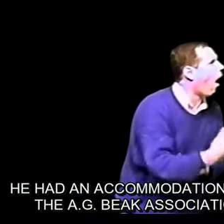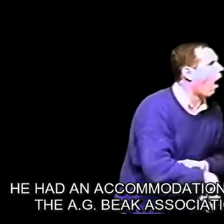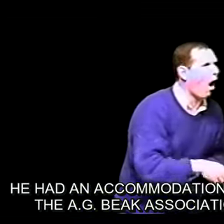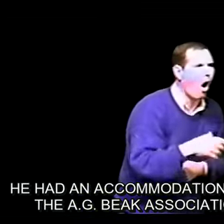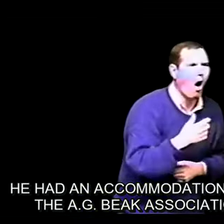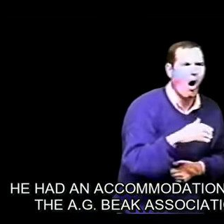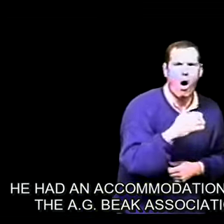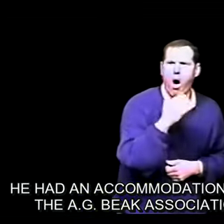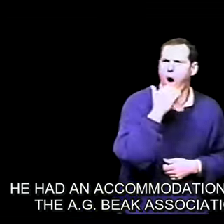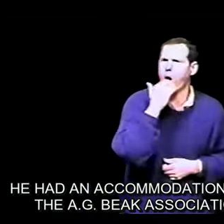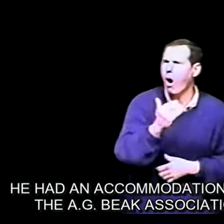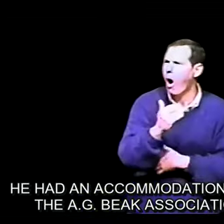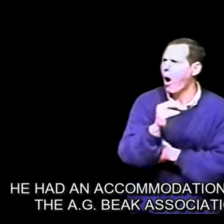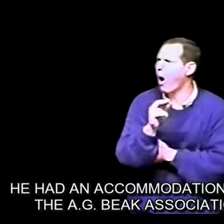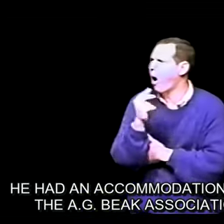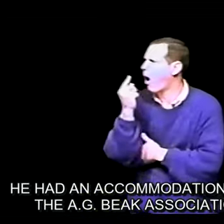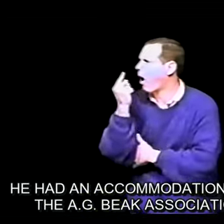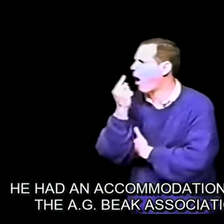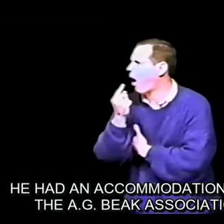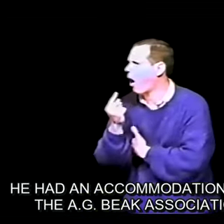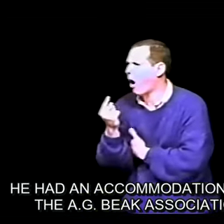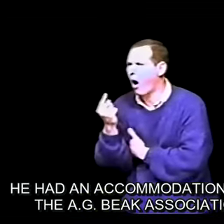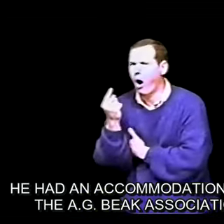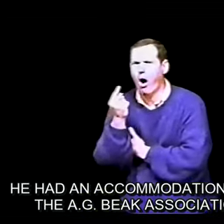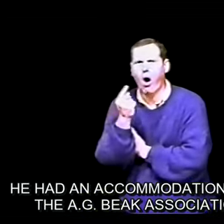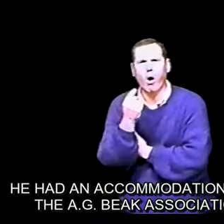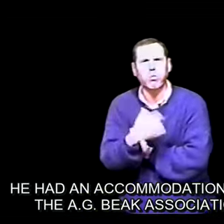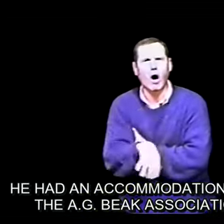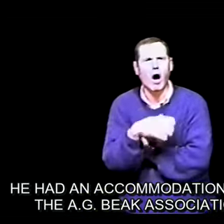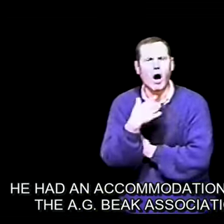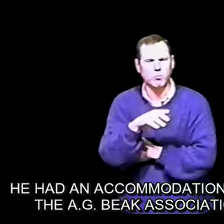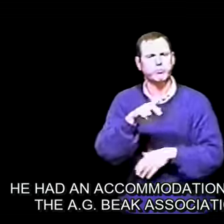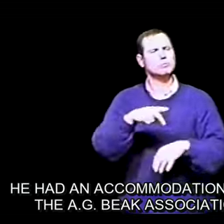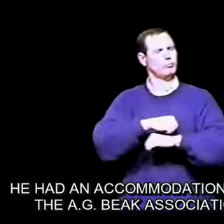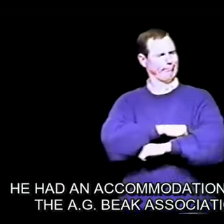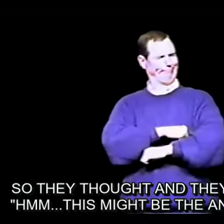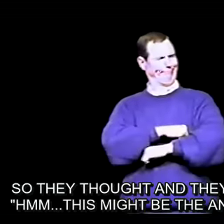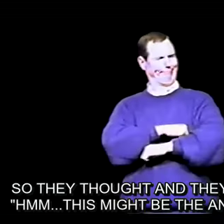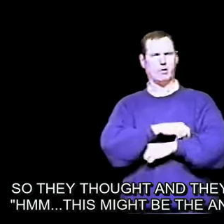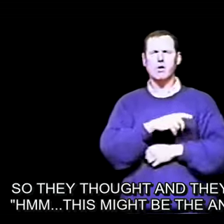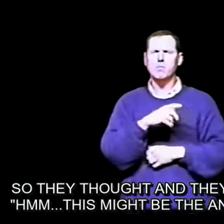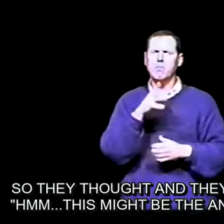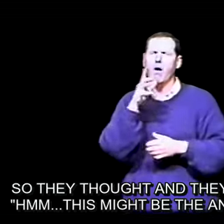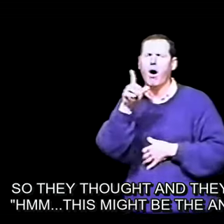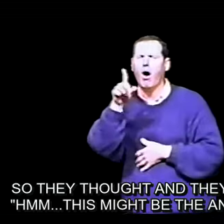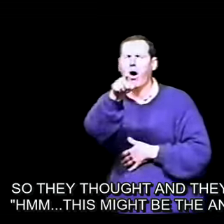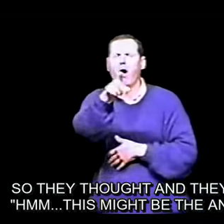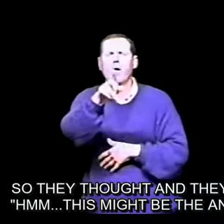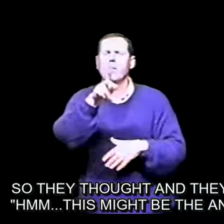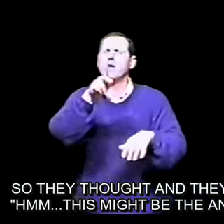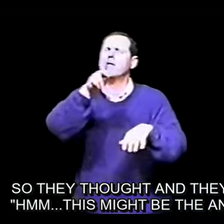the AG Beak Association. And so they thought, and they